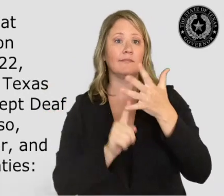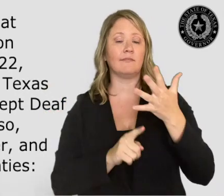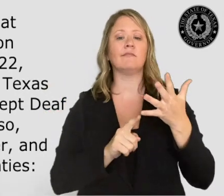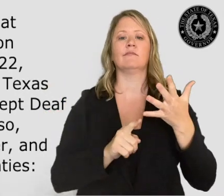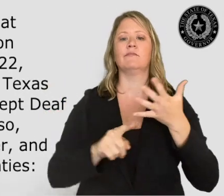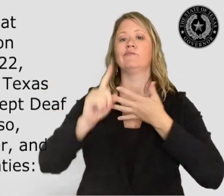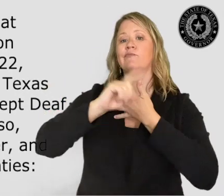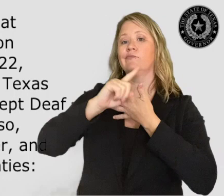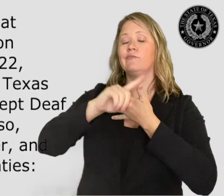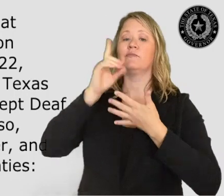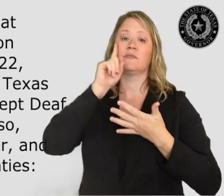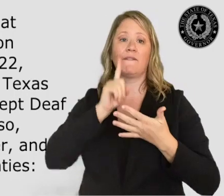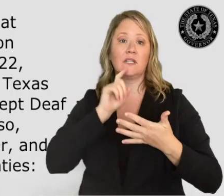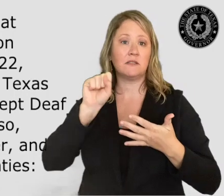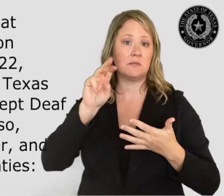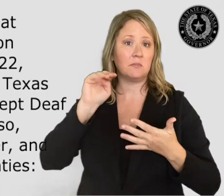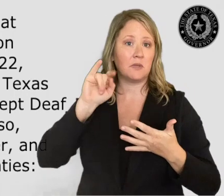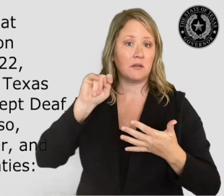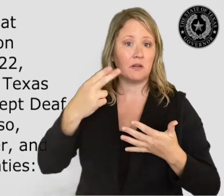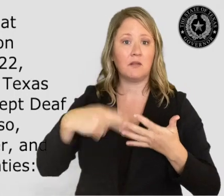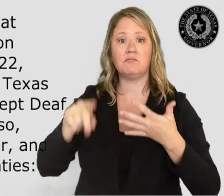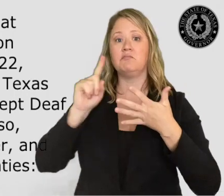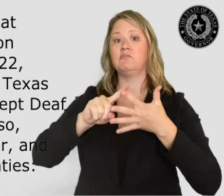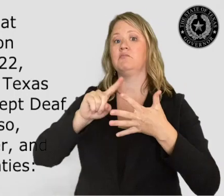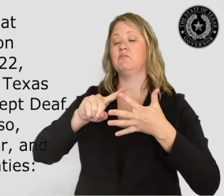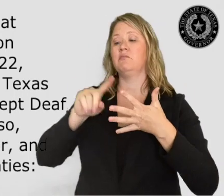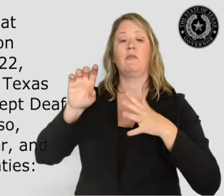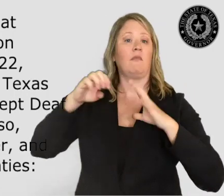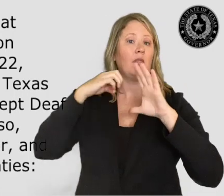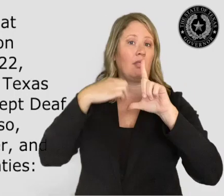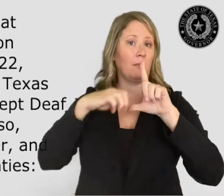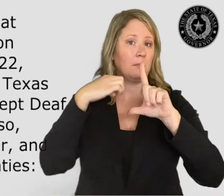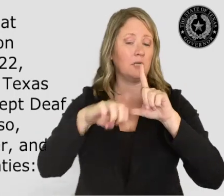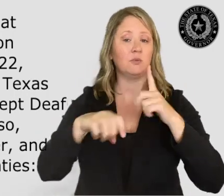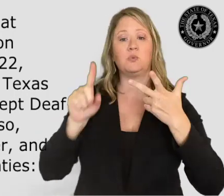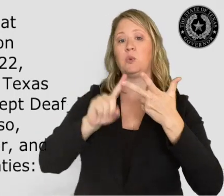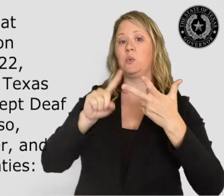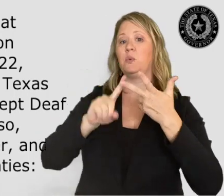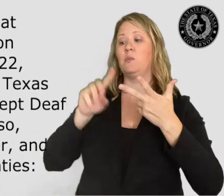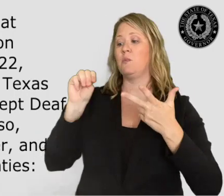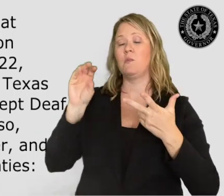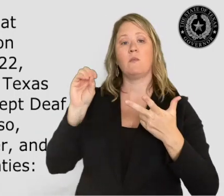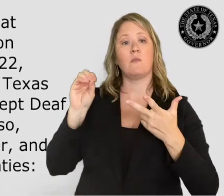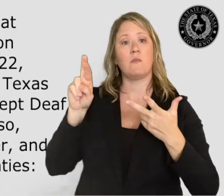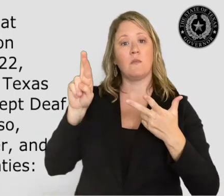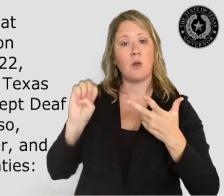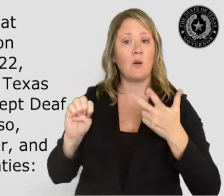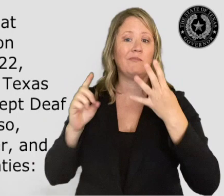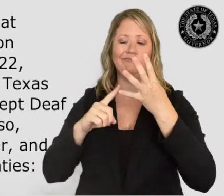Deaf Smith, El Paso, Moore, Potter, and Randall counties.